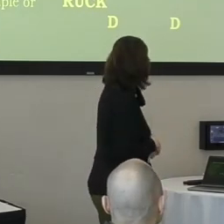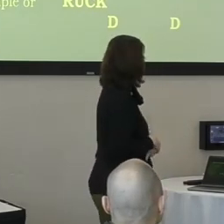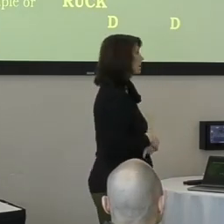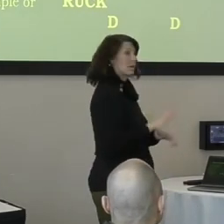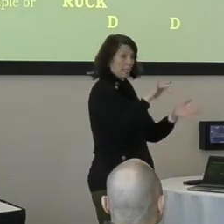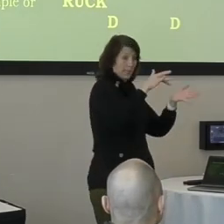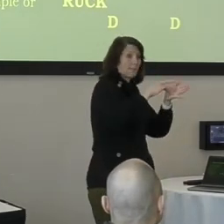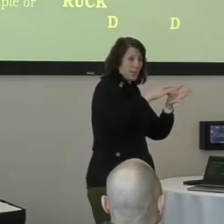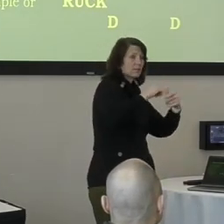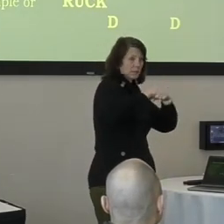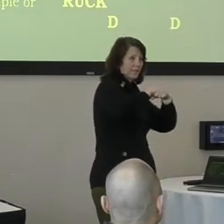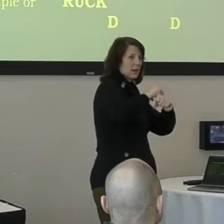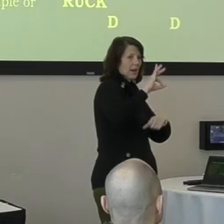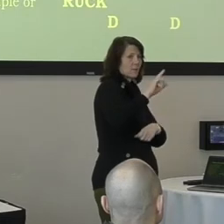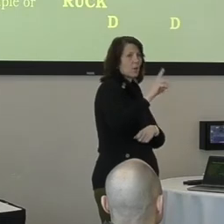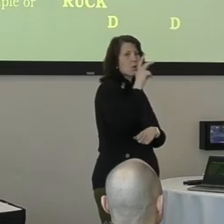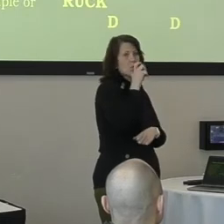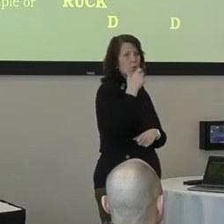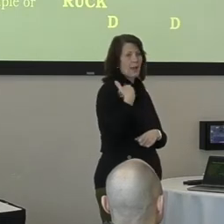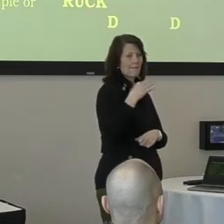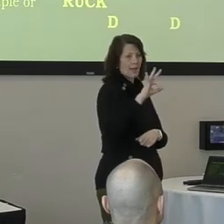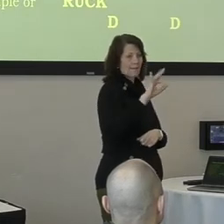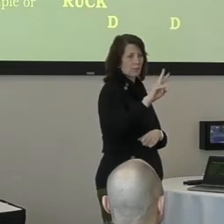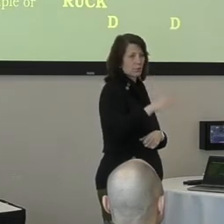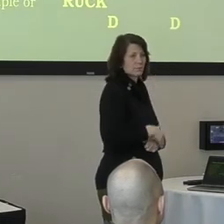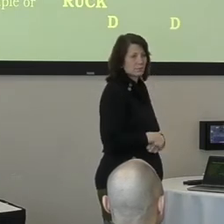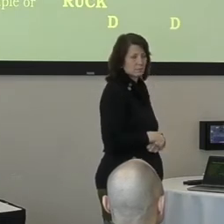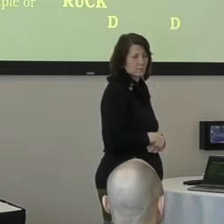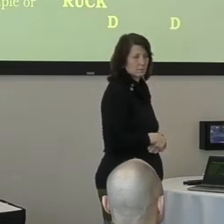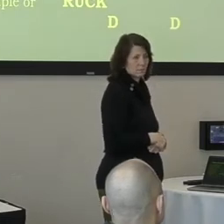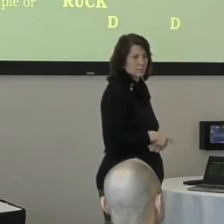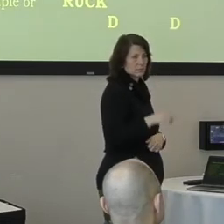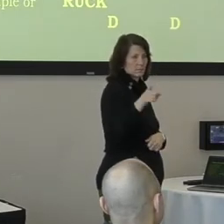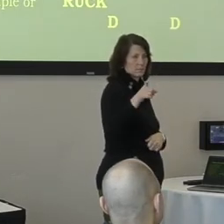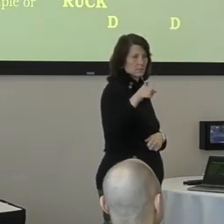The middle defender's probably taking F1. Who's got F2?